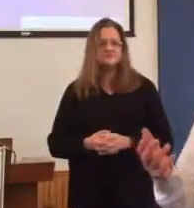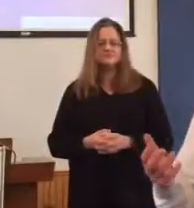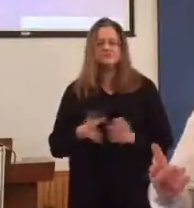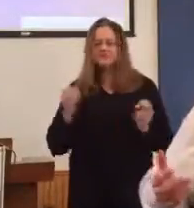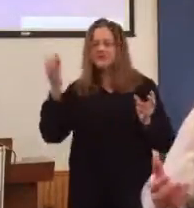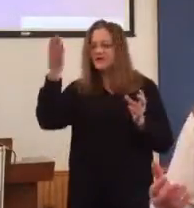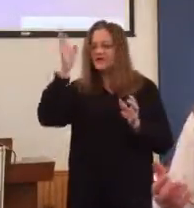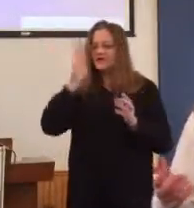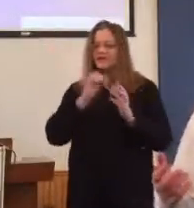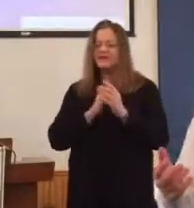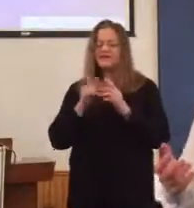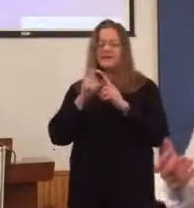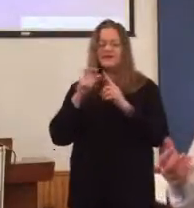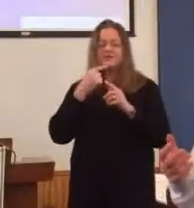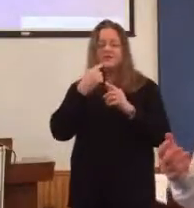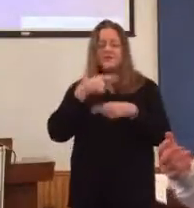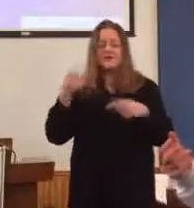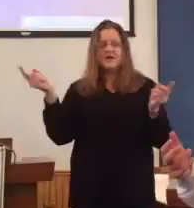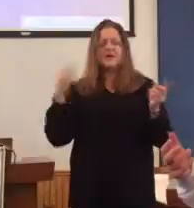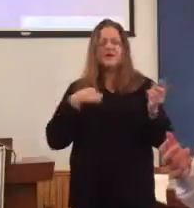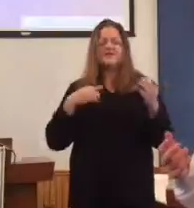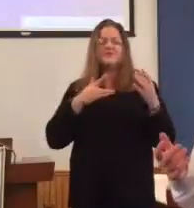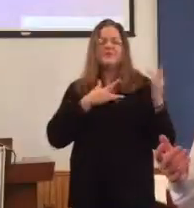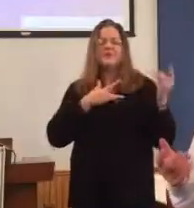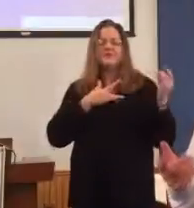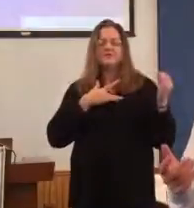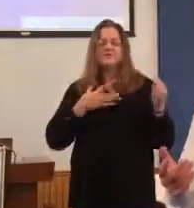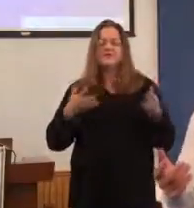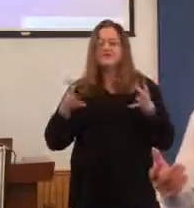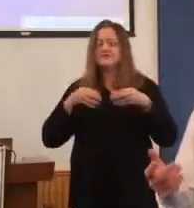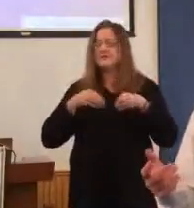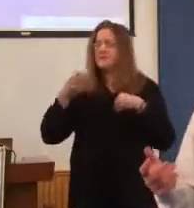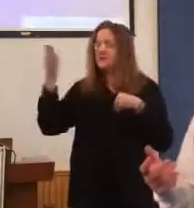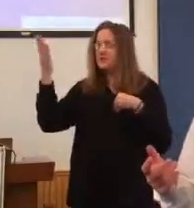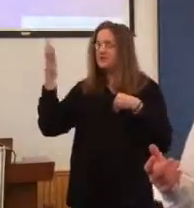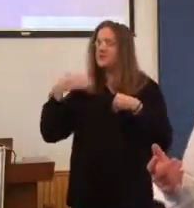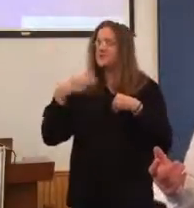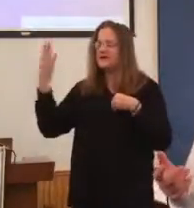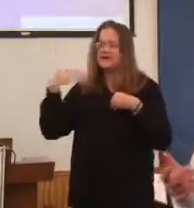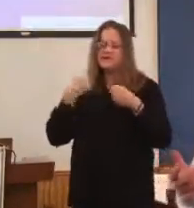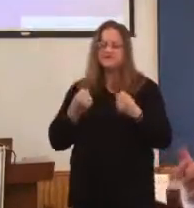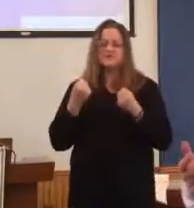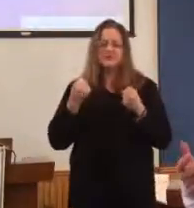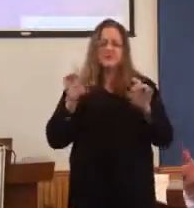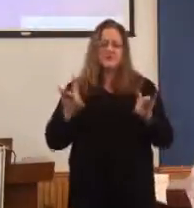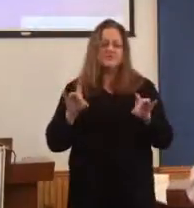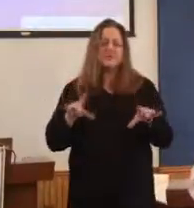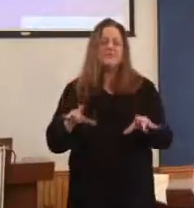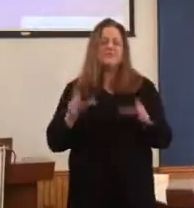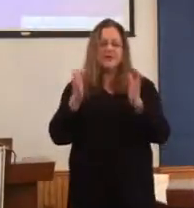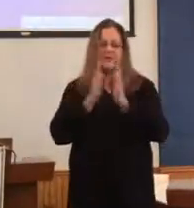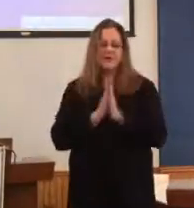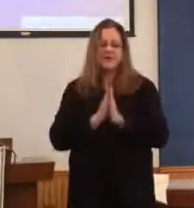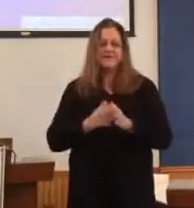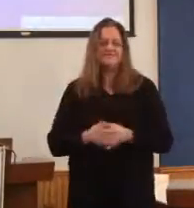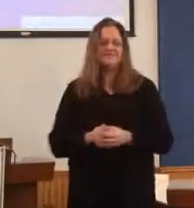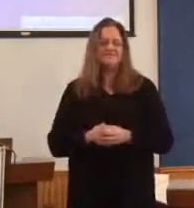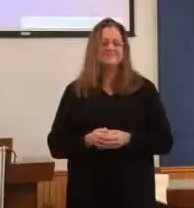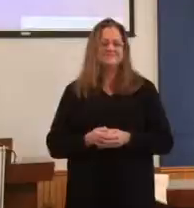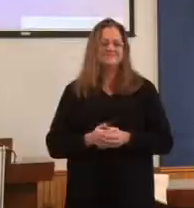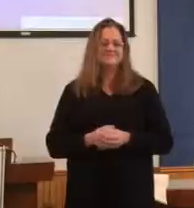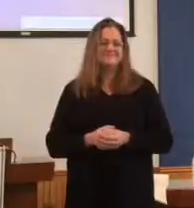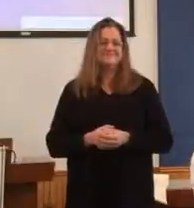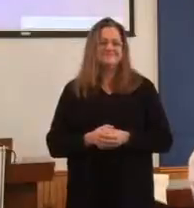Loving God, may the words of my mouth and the meditations of my heart be acceptable unto you, my God, my strength, and my Redeemer. Amen.